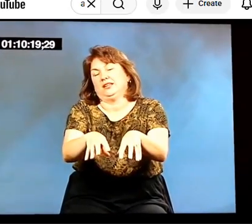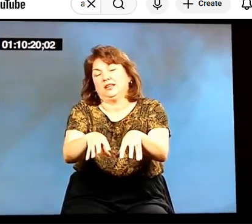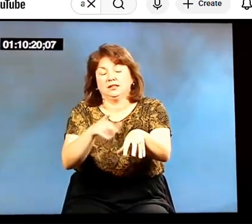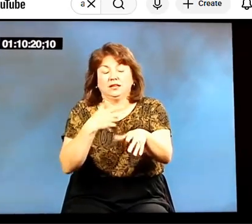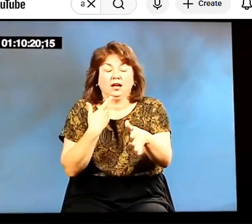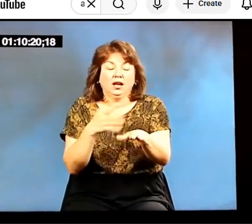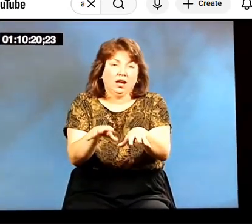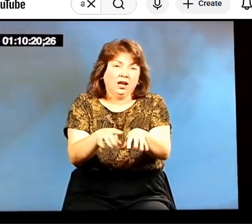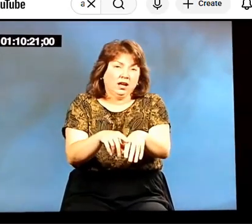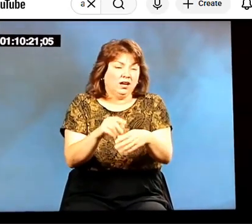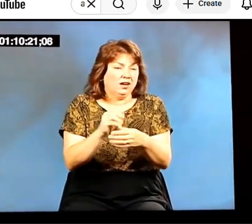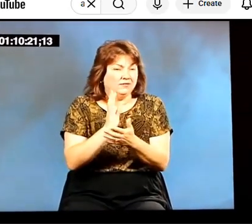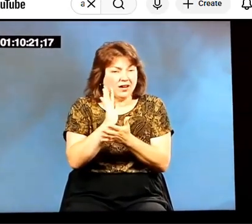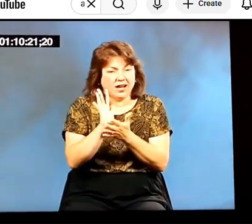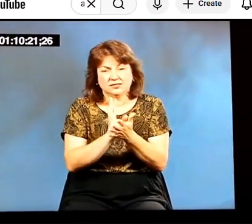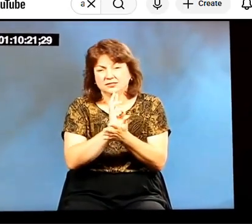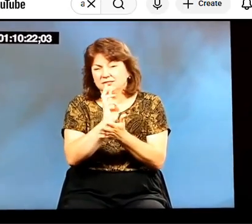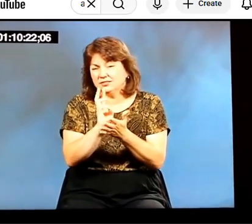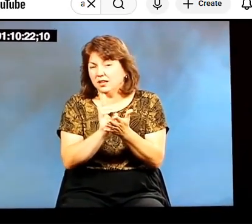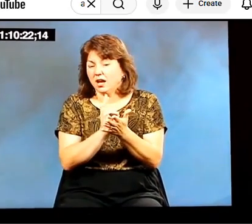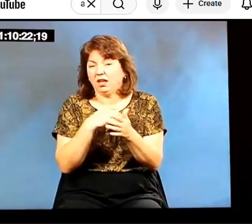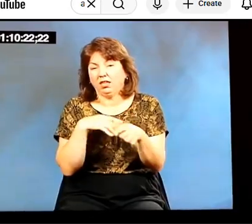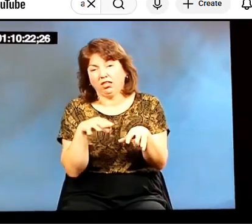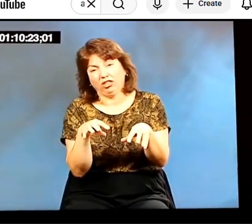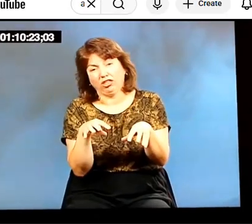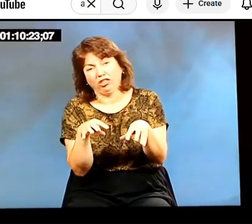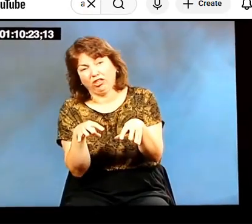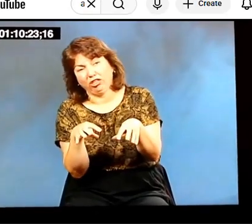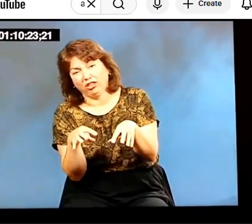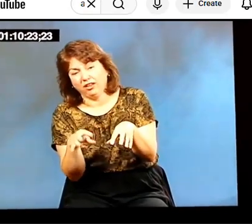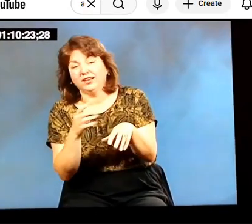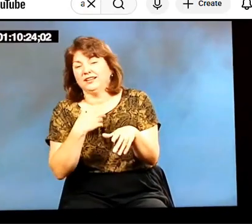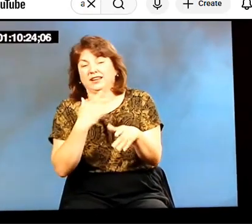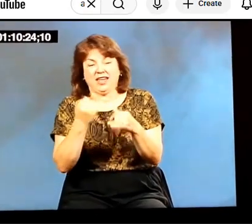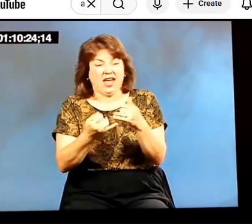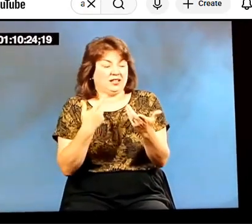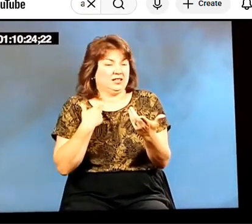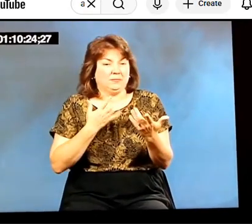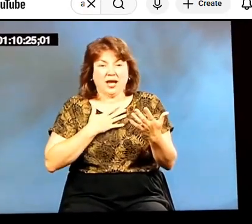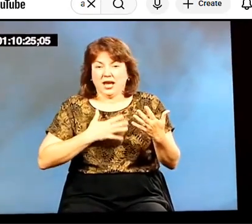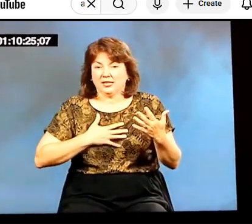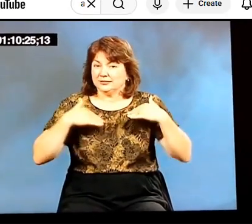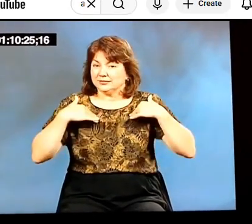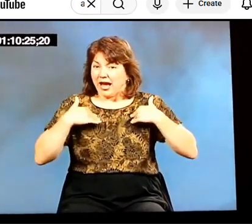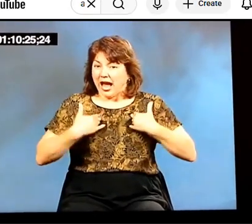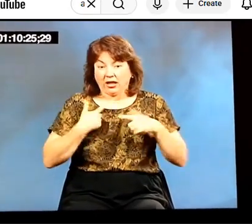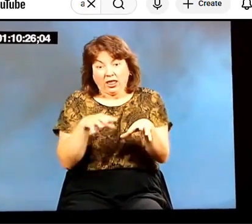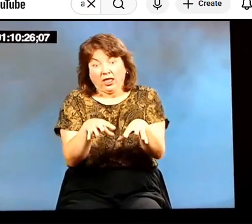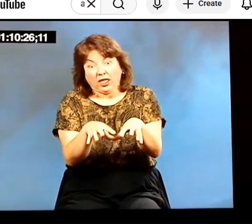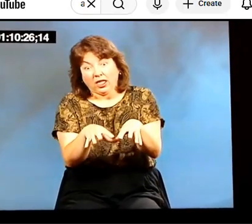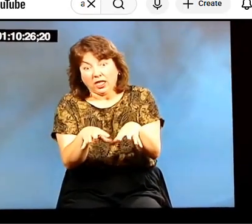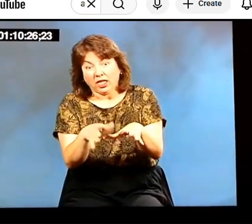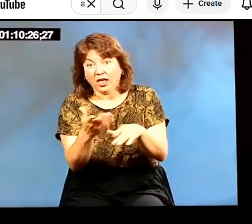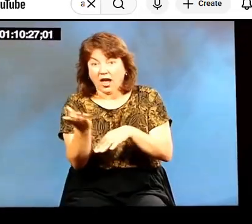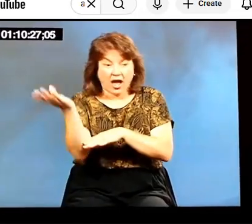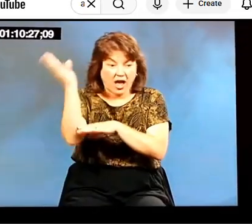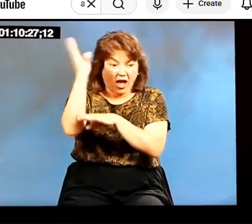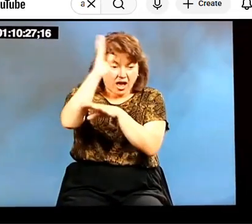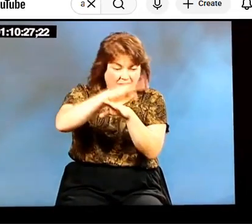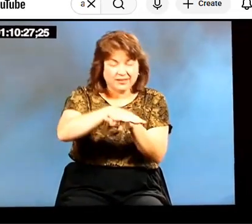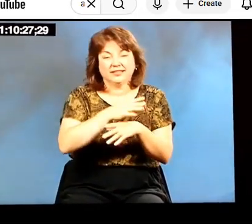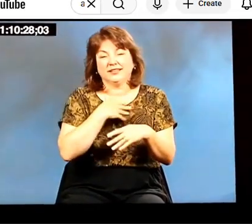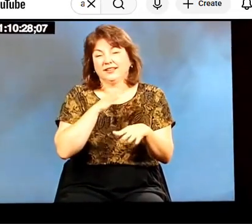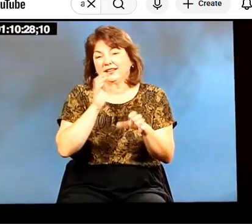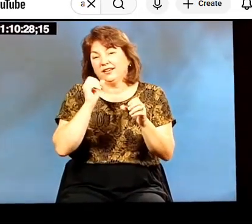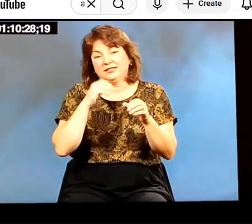like, terrible idea. I put it back, and I put my hands back in the bowl of ice water. But at this point, it had been like about 5 or 6 hours now, and